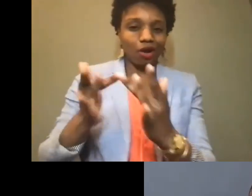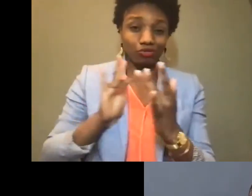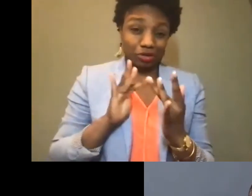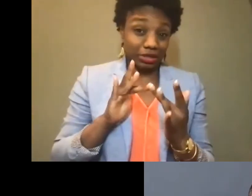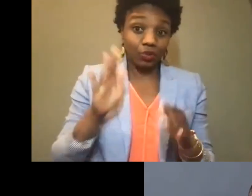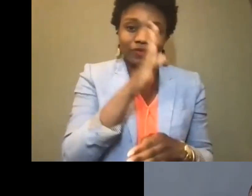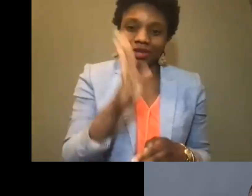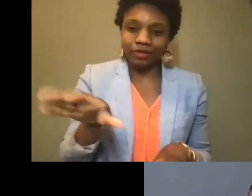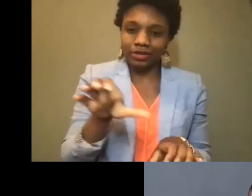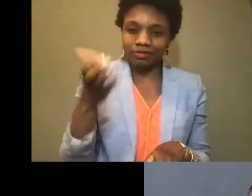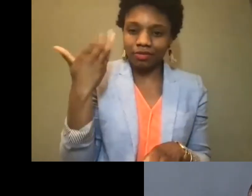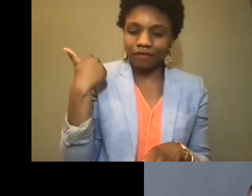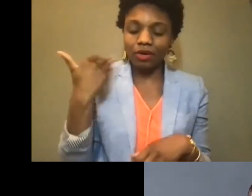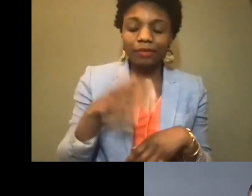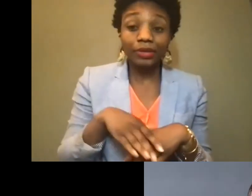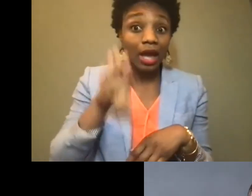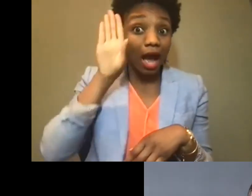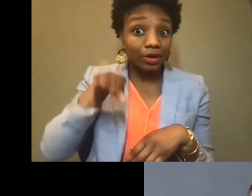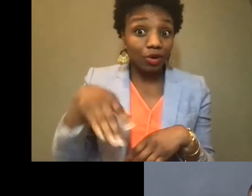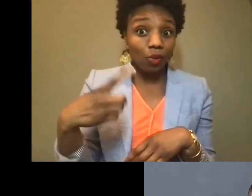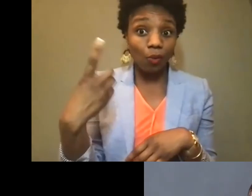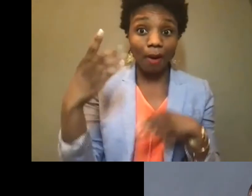person I know the best